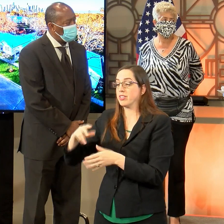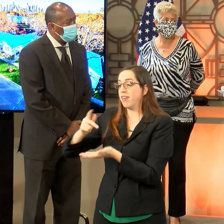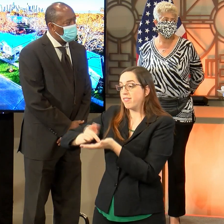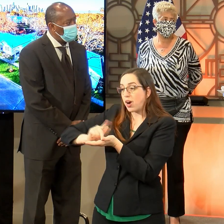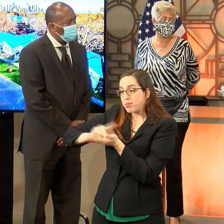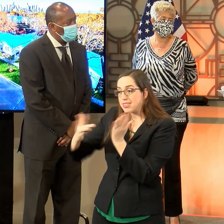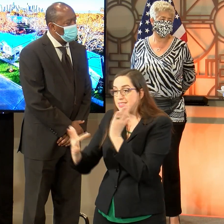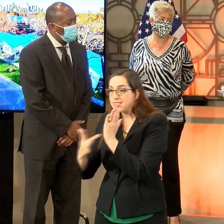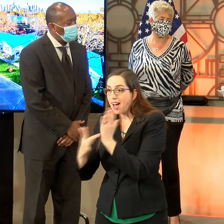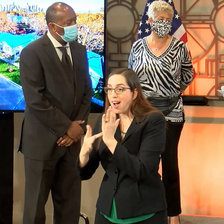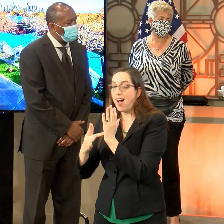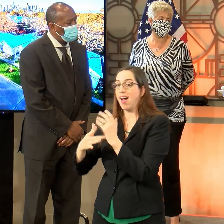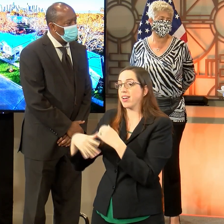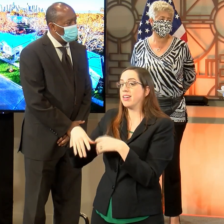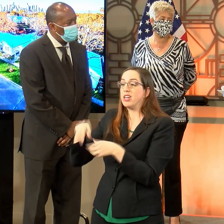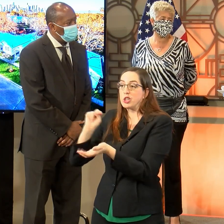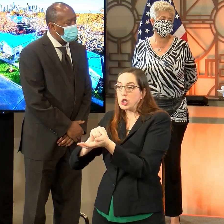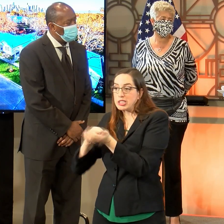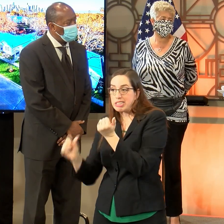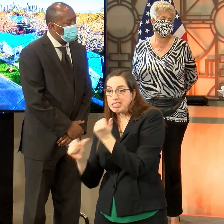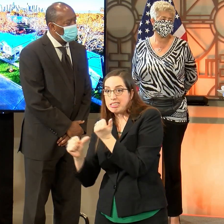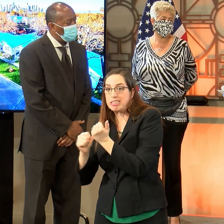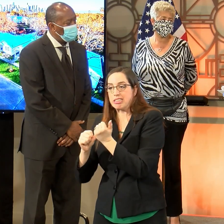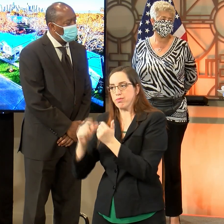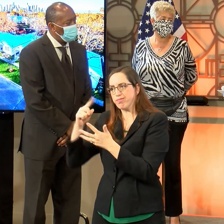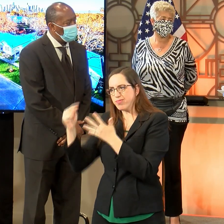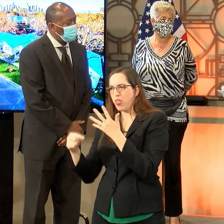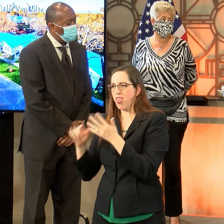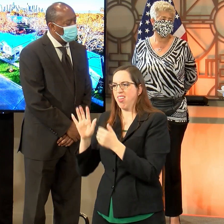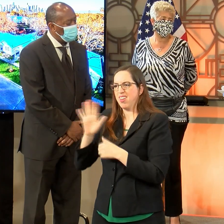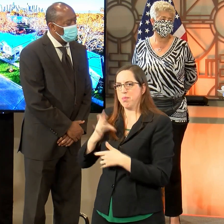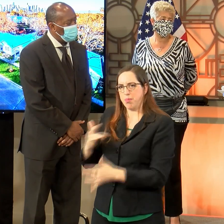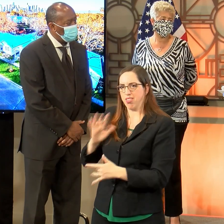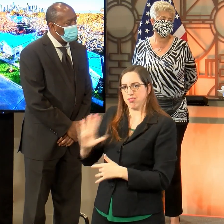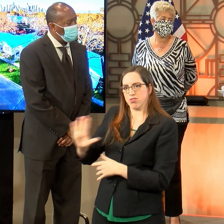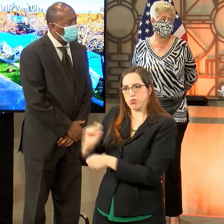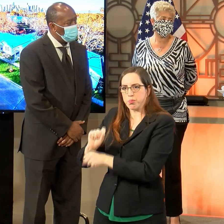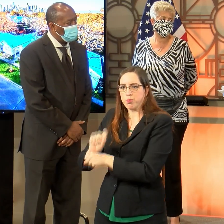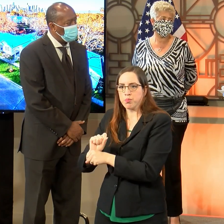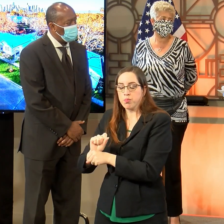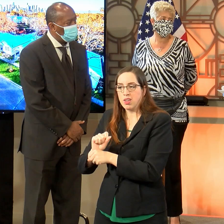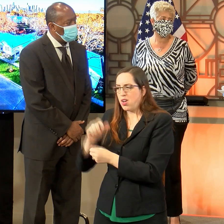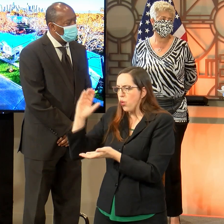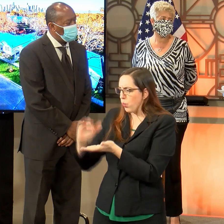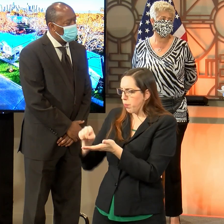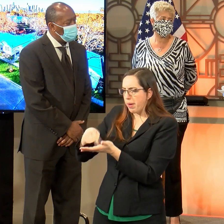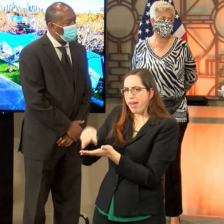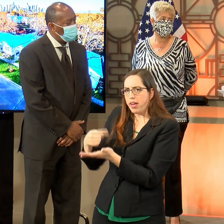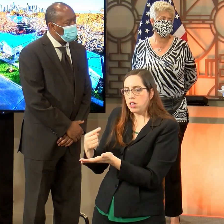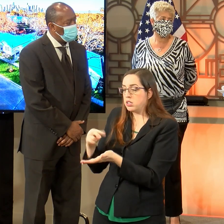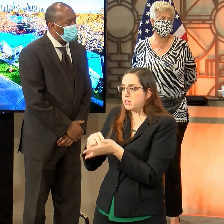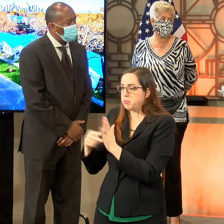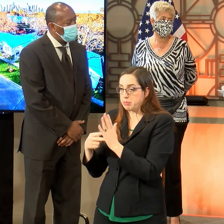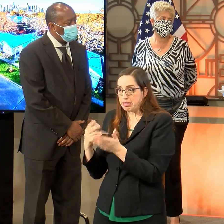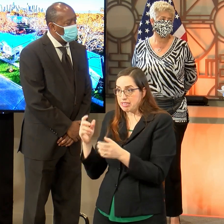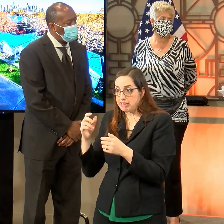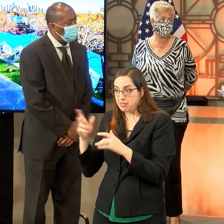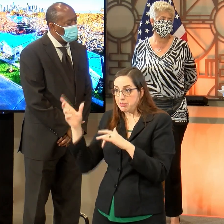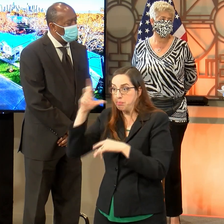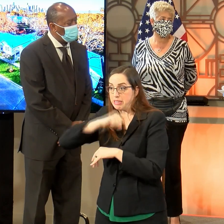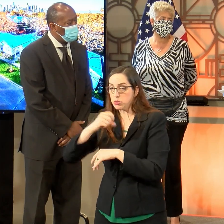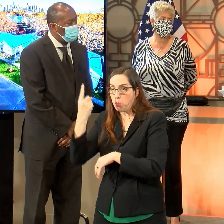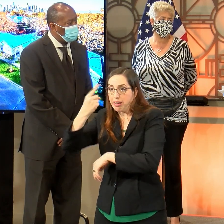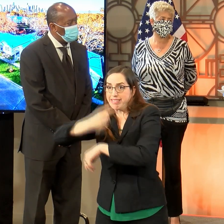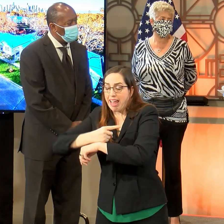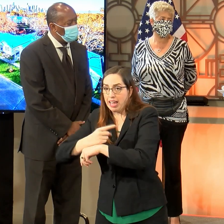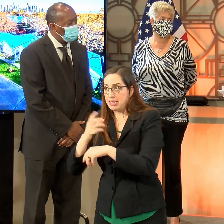technicians, orderlies, and nursing assistants. Low-wage workers also often cannot afford to lose a day's